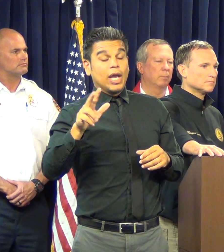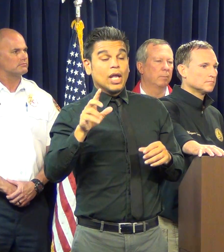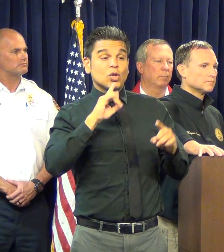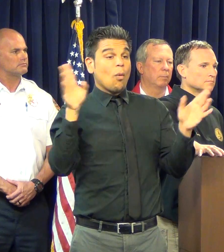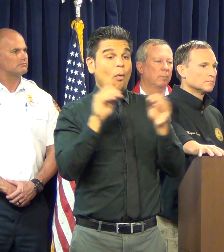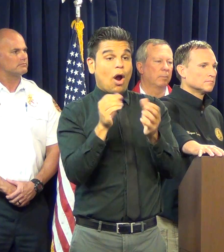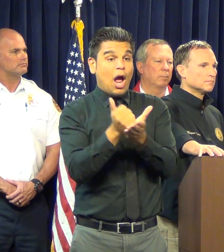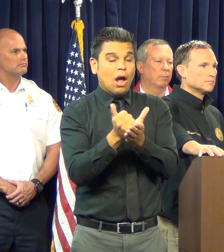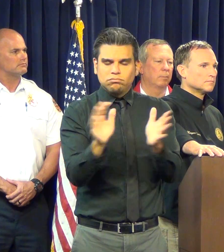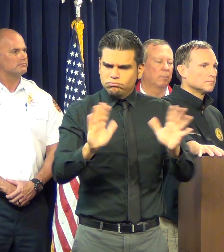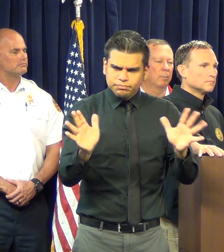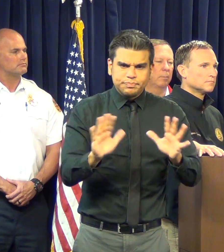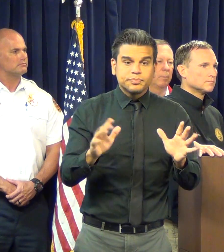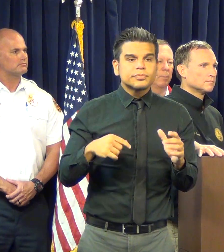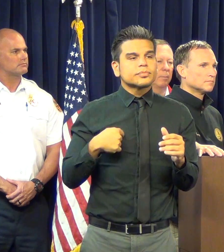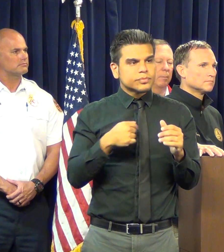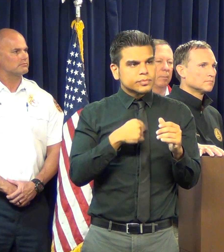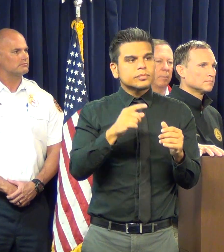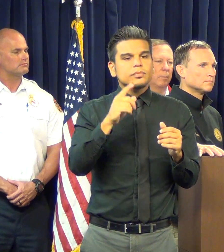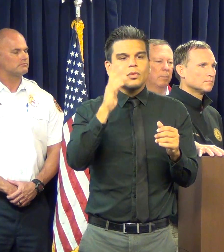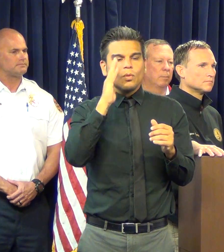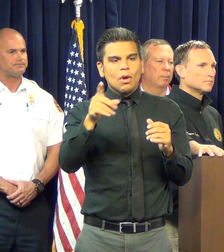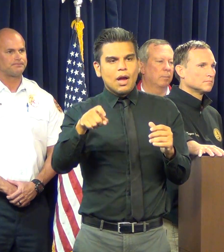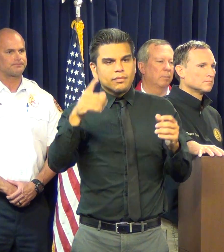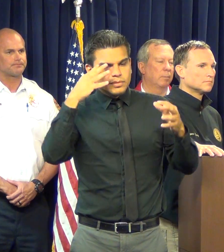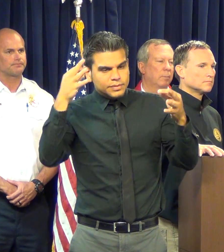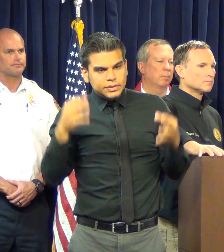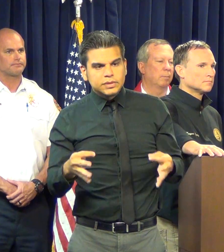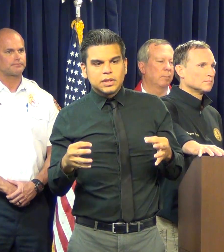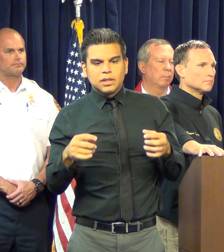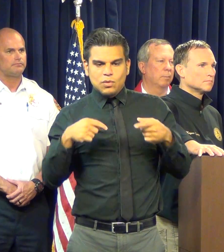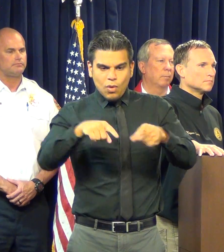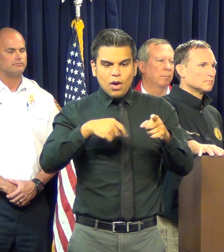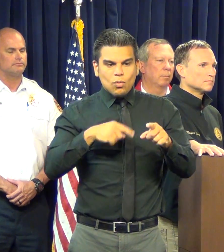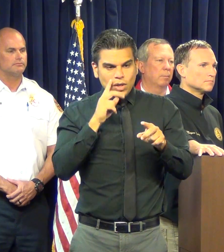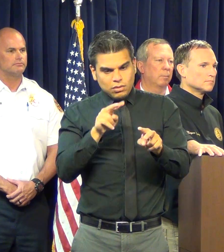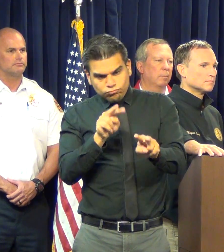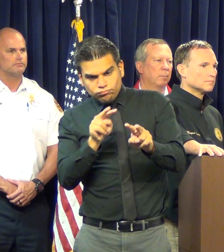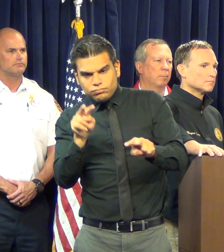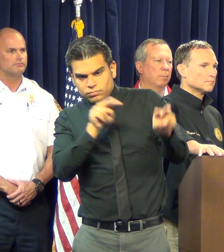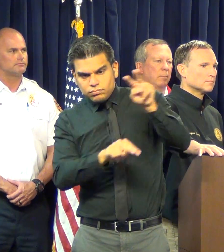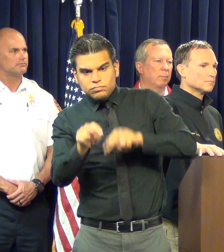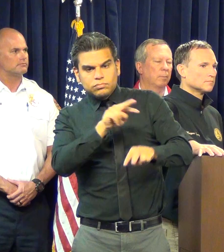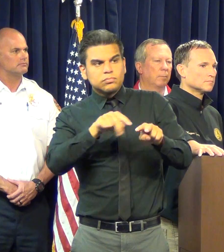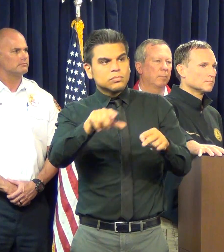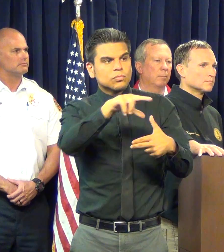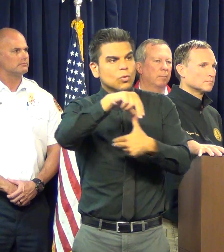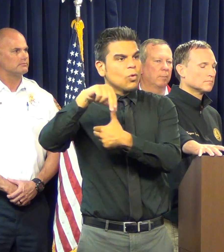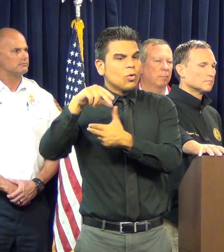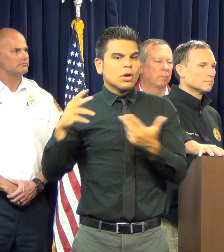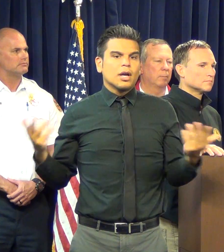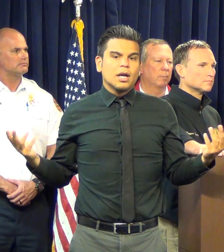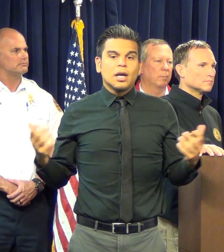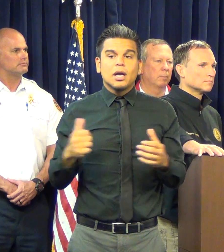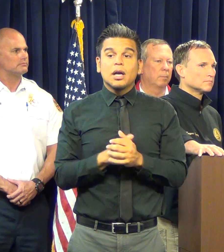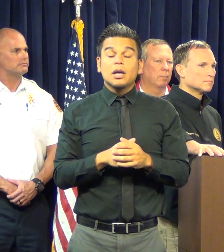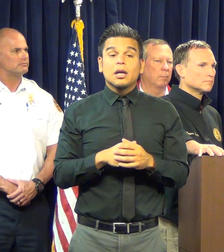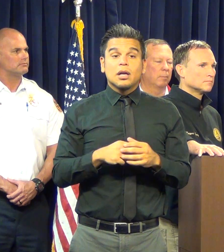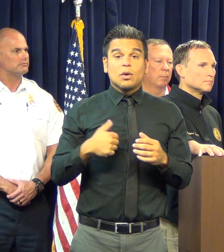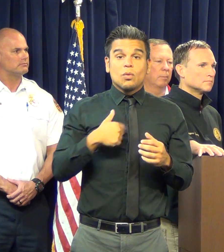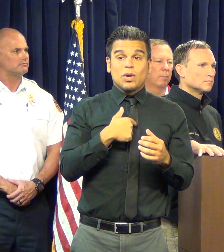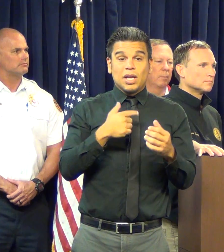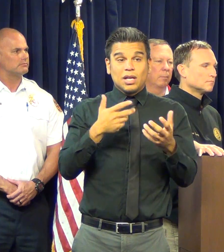the forecast, and we'll have to make that determination on the fly. This is something that, Kurt and I are talking about too, the fire chief as